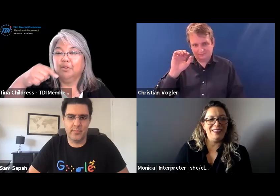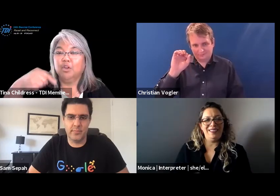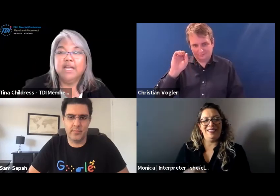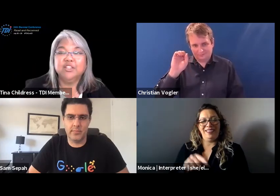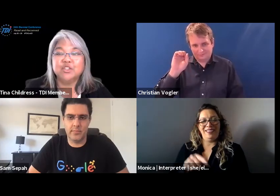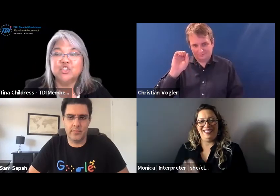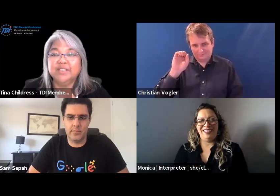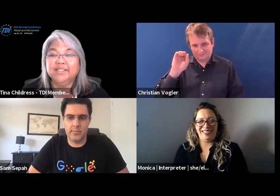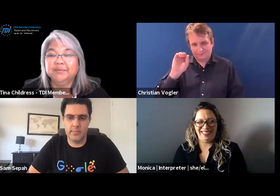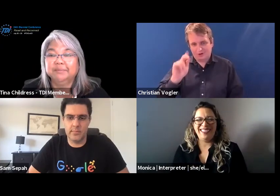Go ahead, Christian.